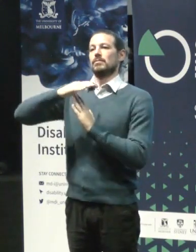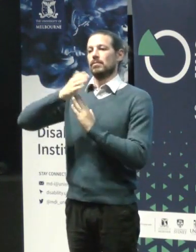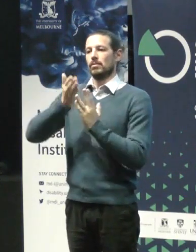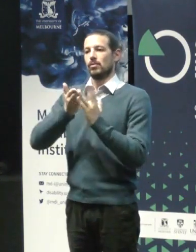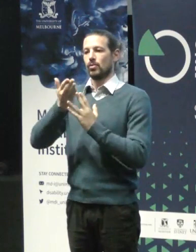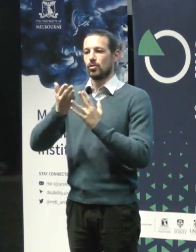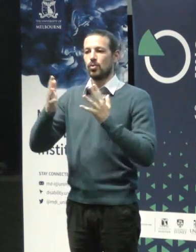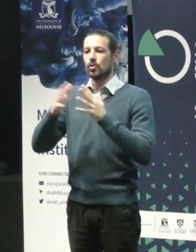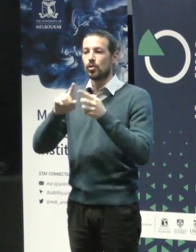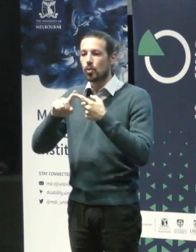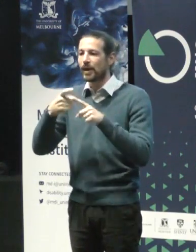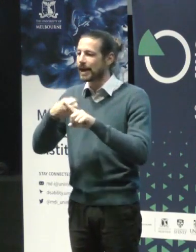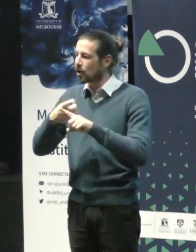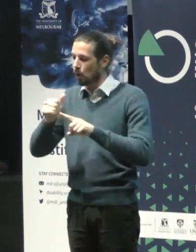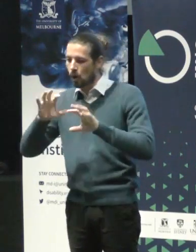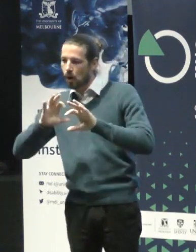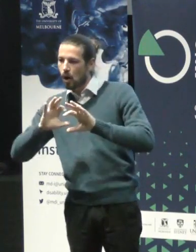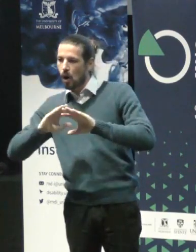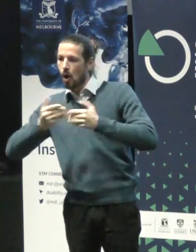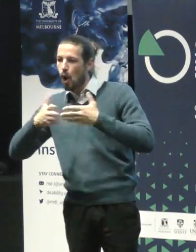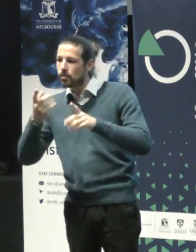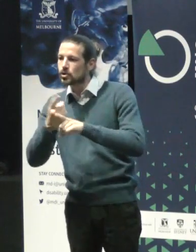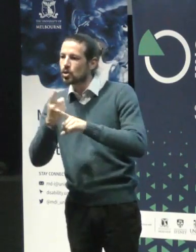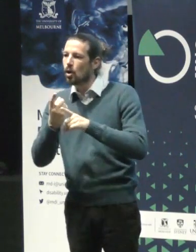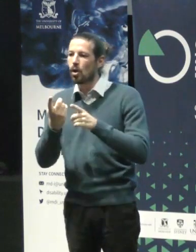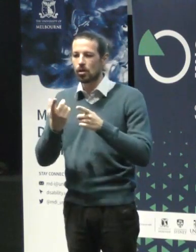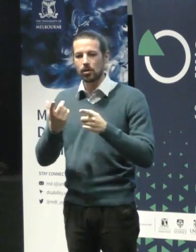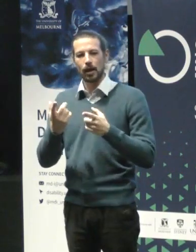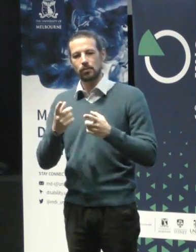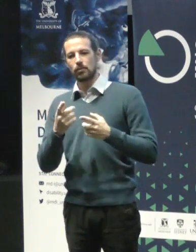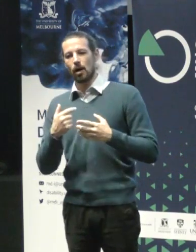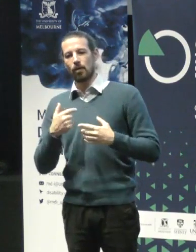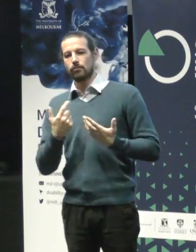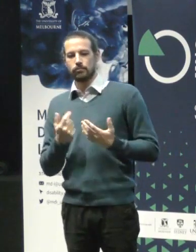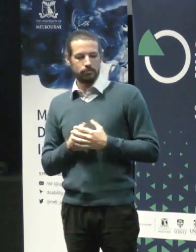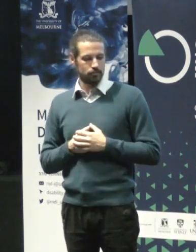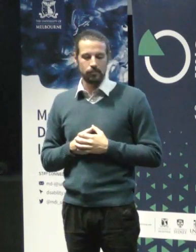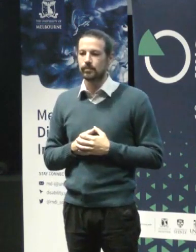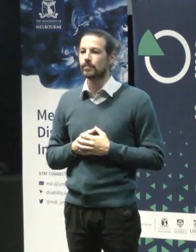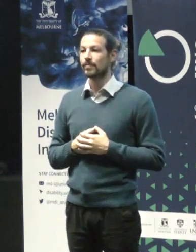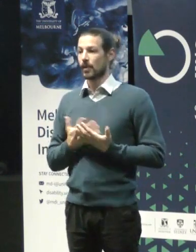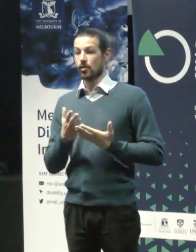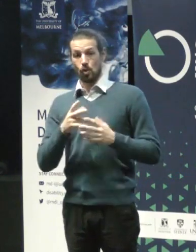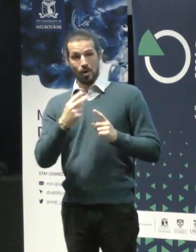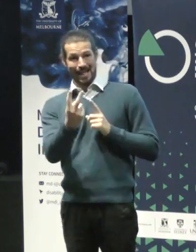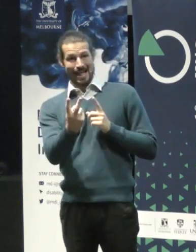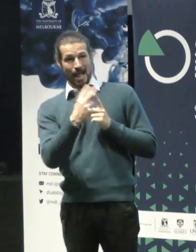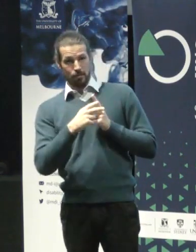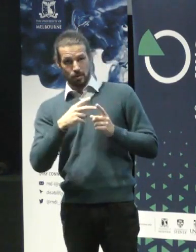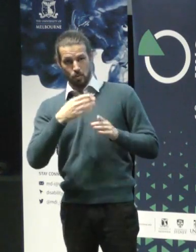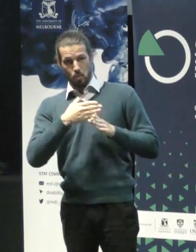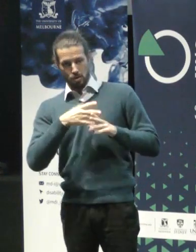you clear the air and you talk about what's bothering you in a no-blame way. Vet your applicant, interview